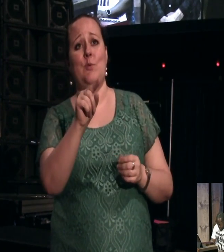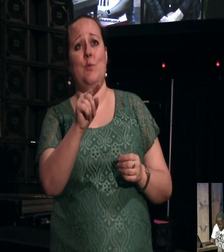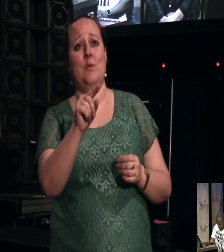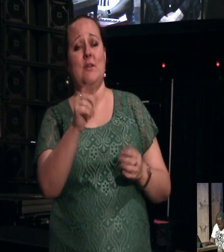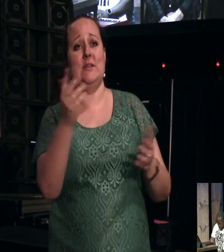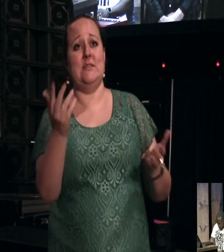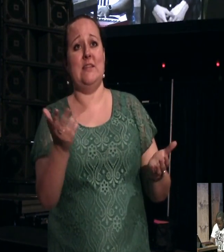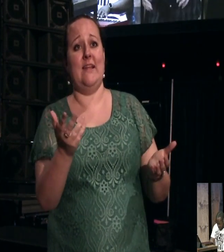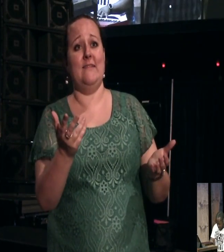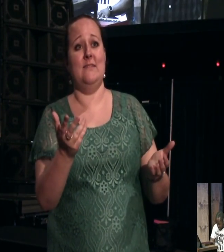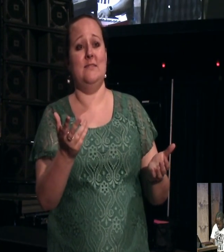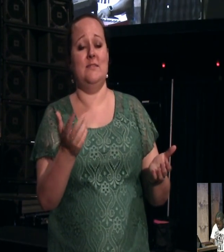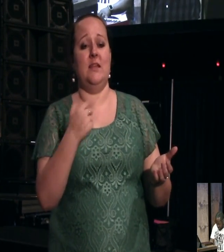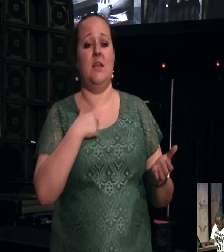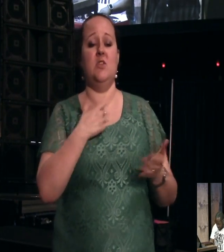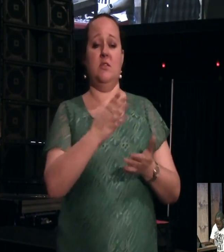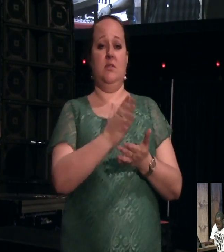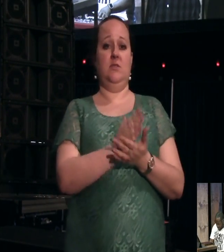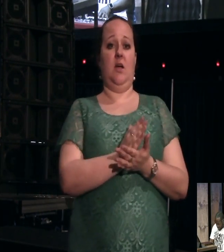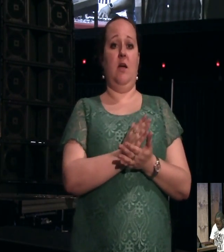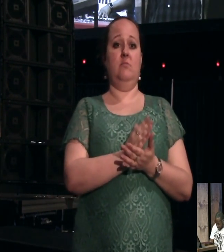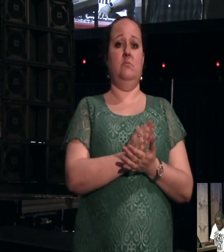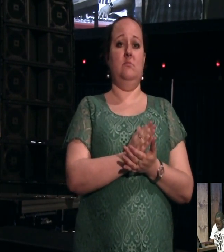you sure there's nothing I can pray for you for?"